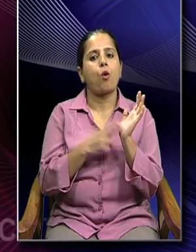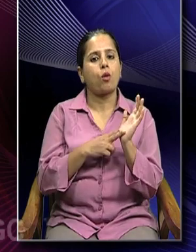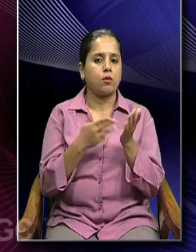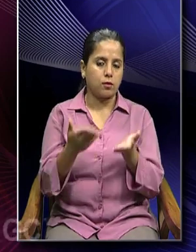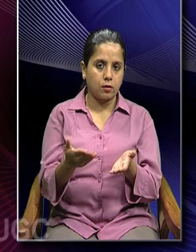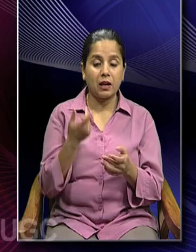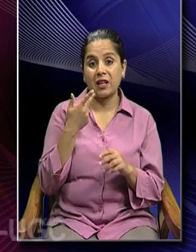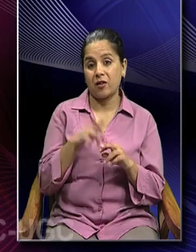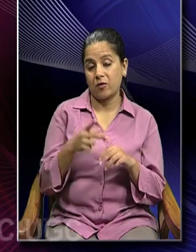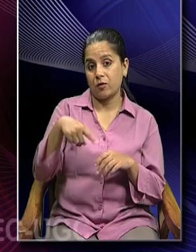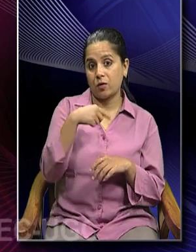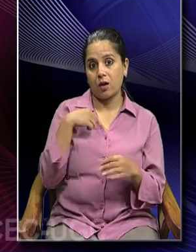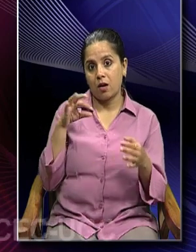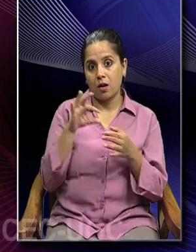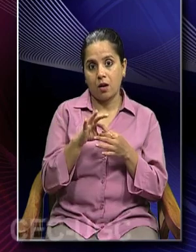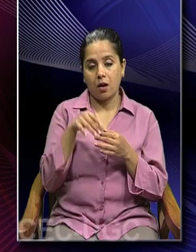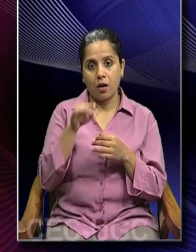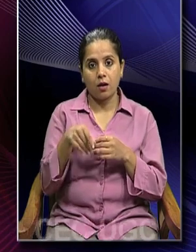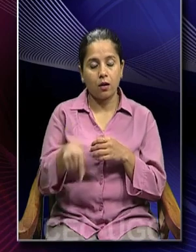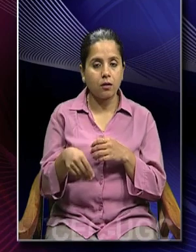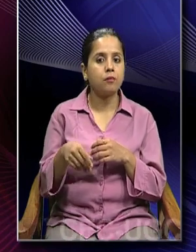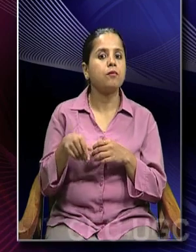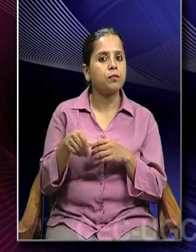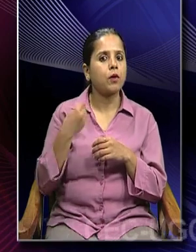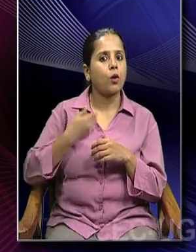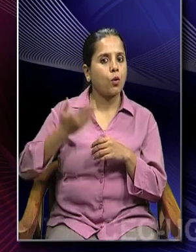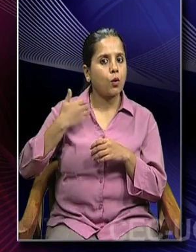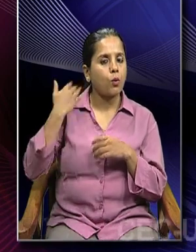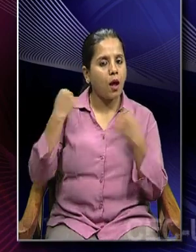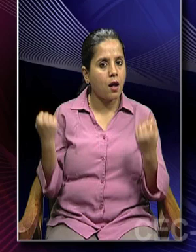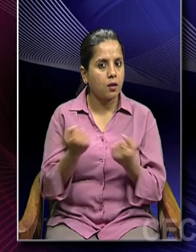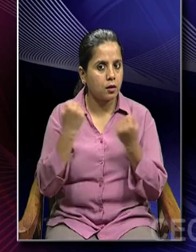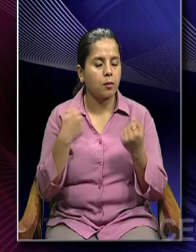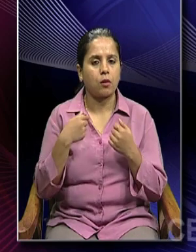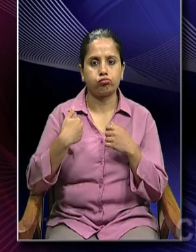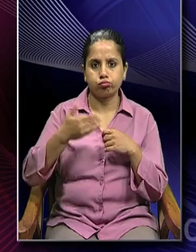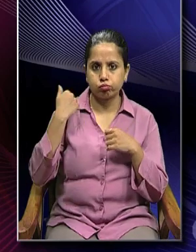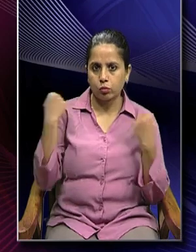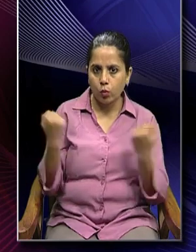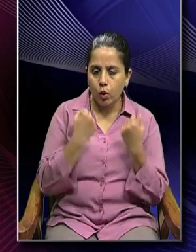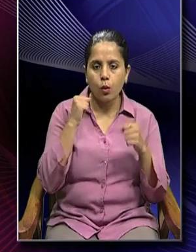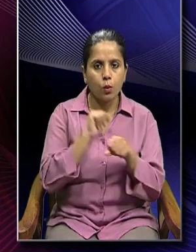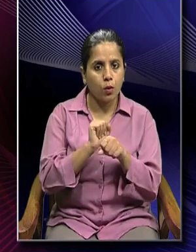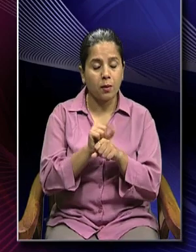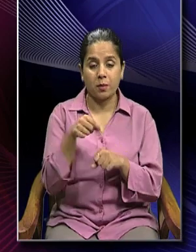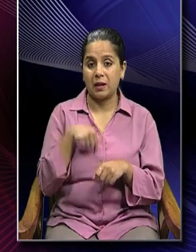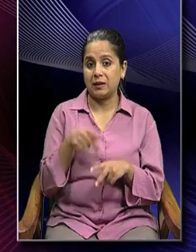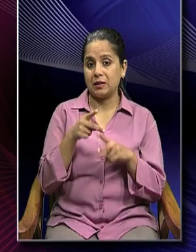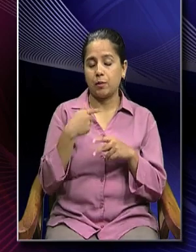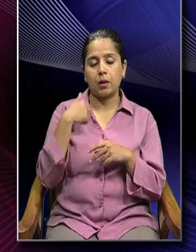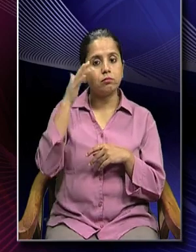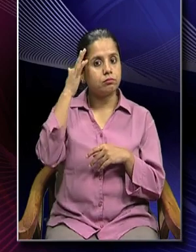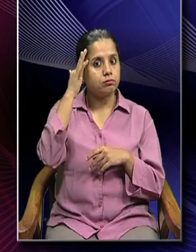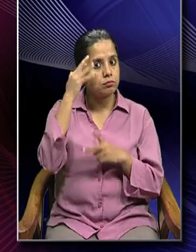am belonging to the traditional activity, I do the traditional work, still my concern